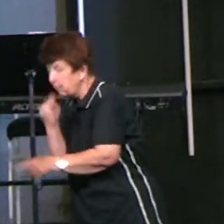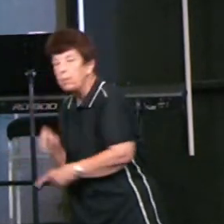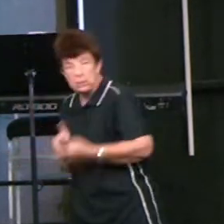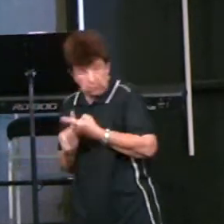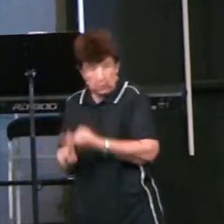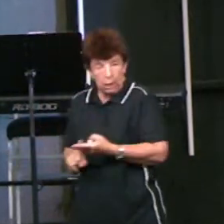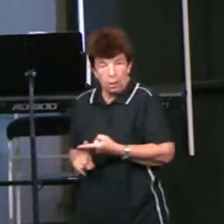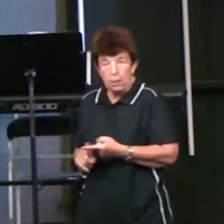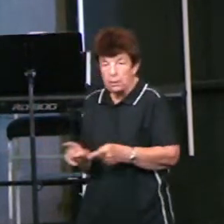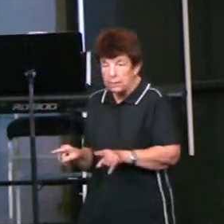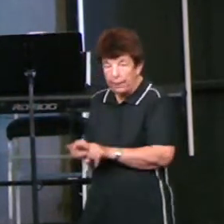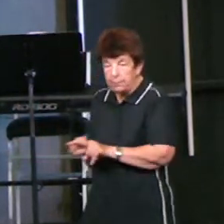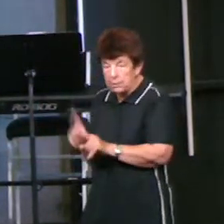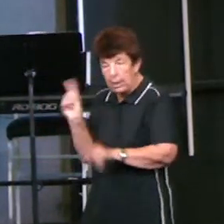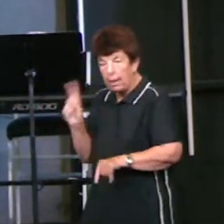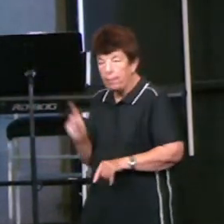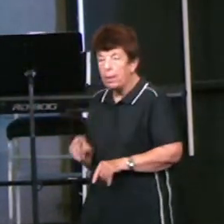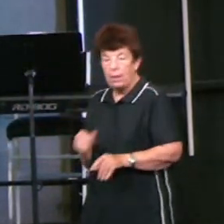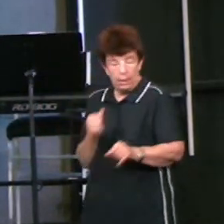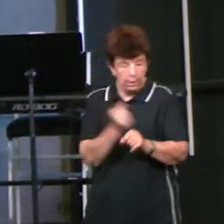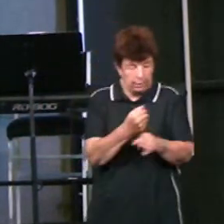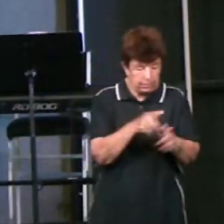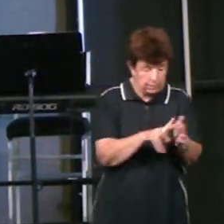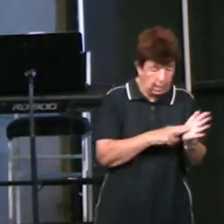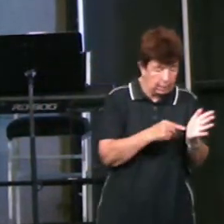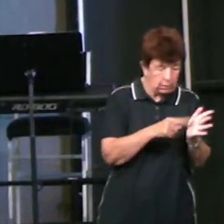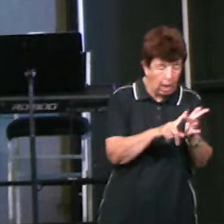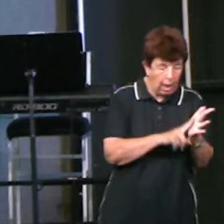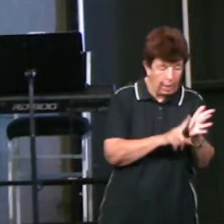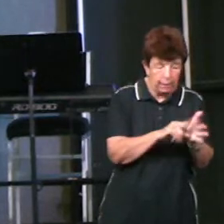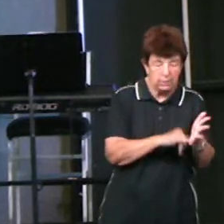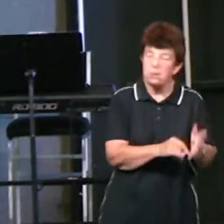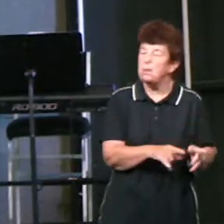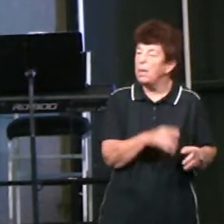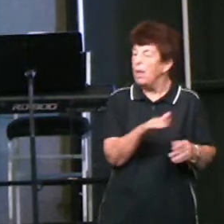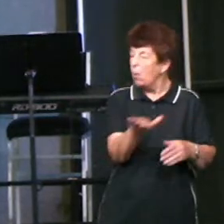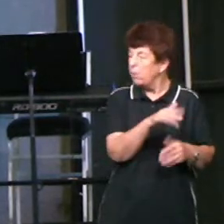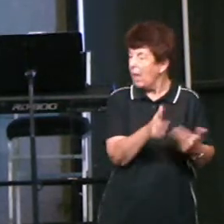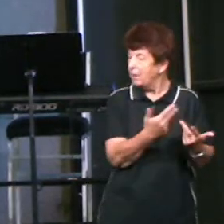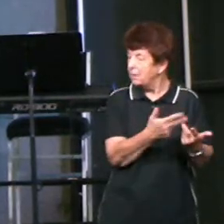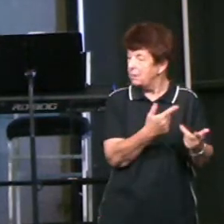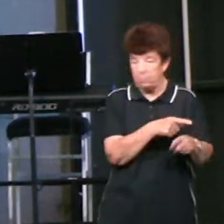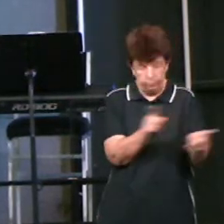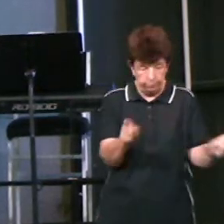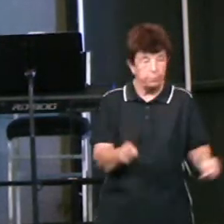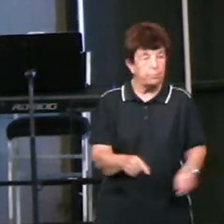The Jews are God's people. And the Gentiles, well, they're just everyone else. And